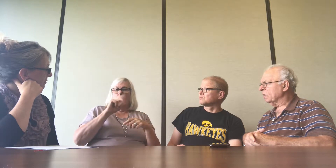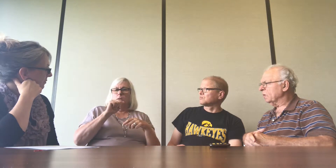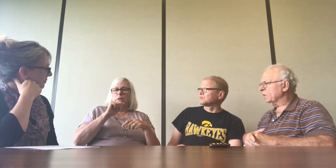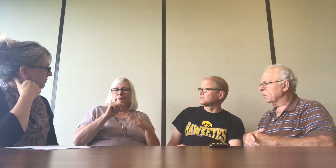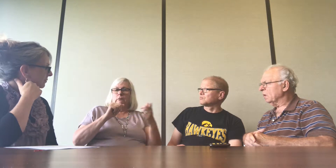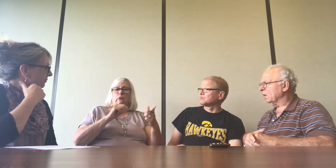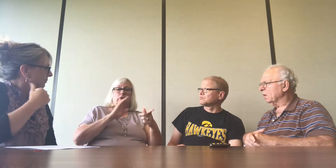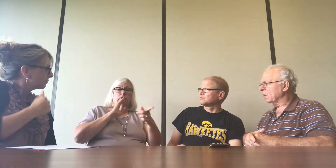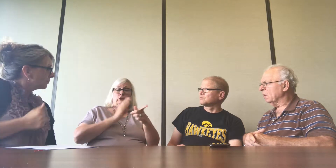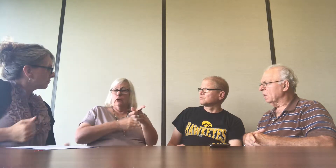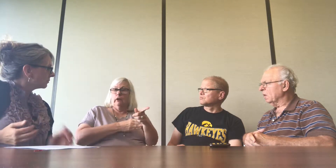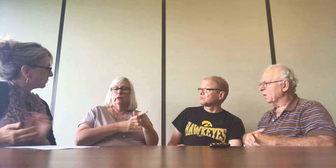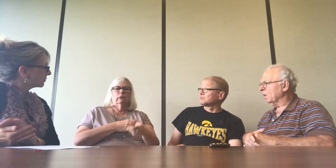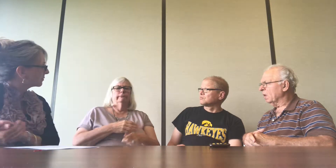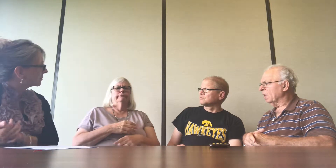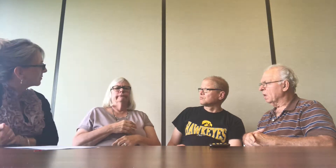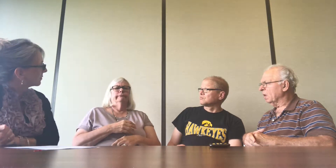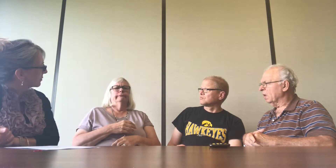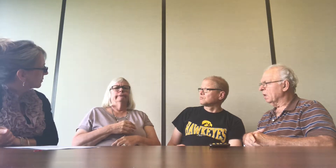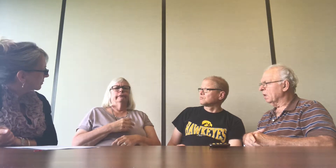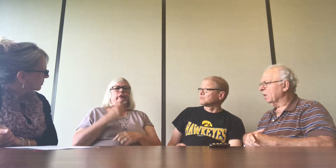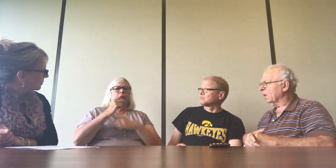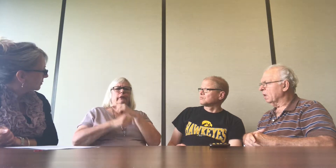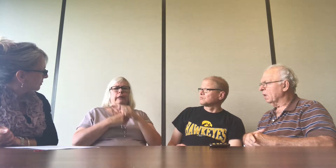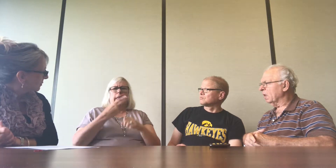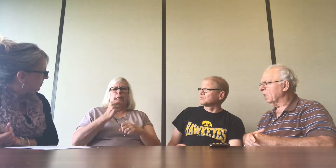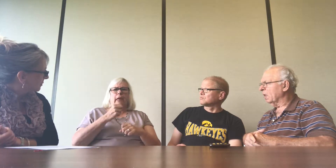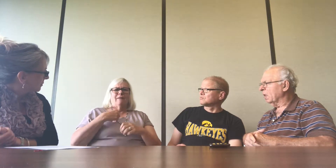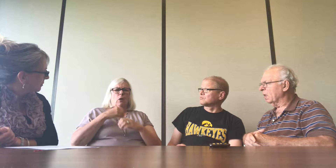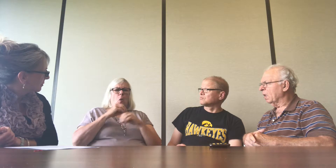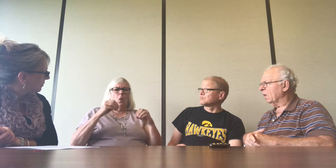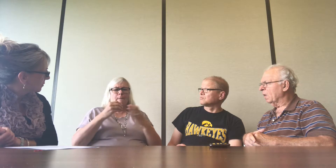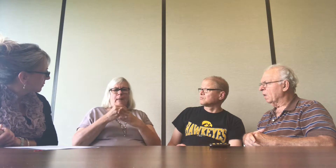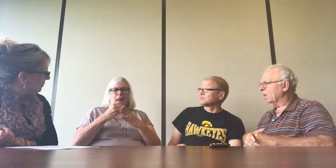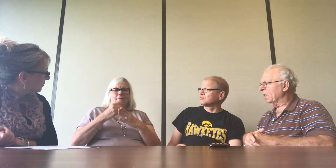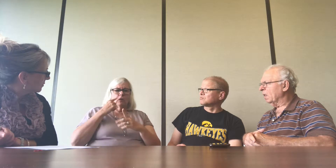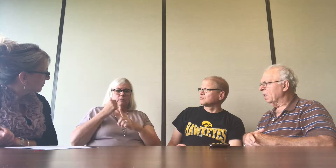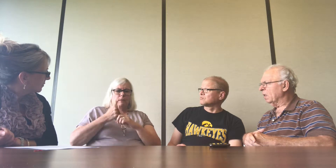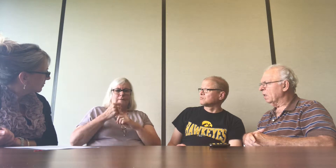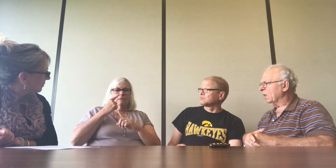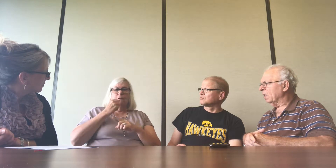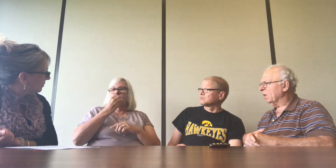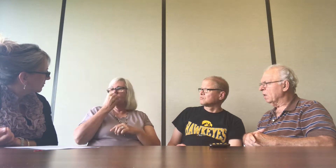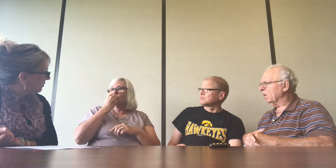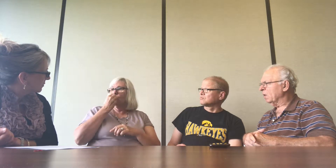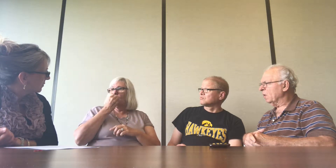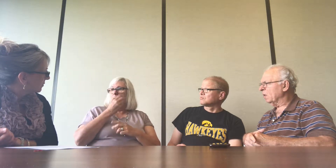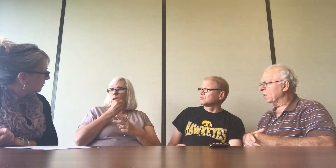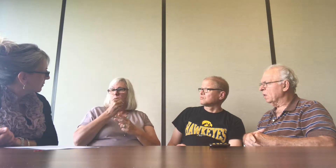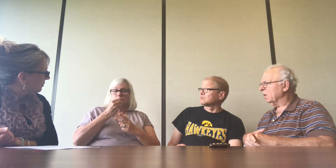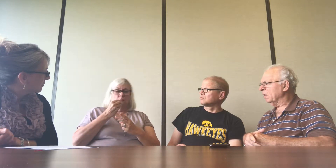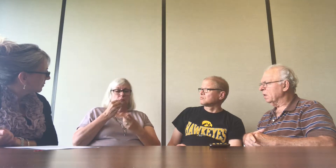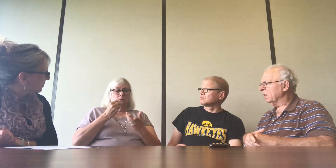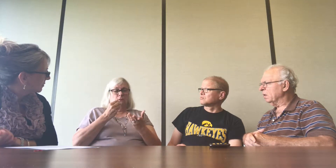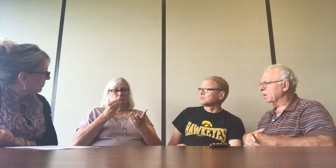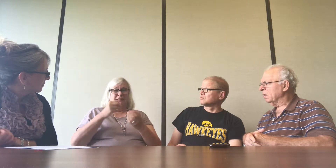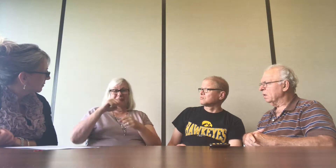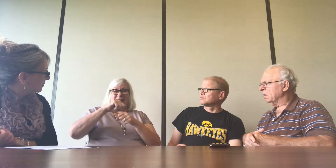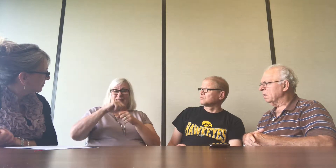Security. But he wasn't getting his Social Security check. It was being sent to his daughter. And so